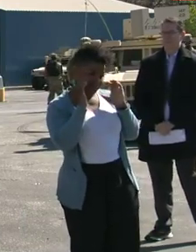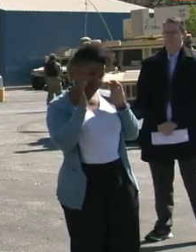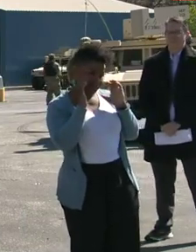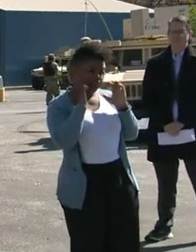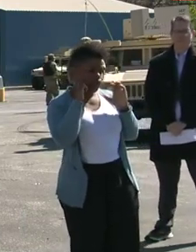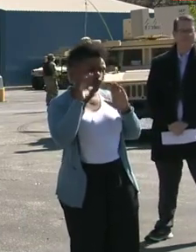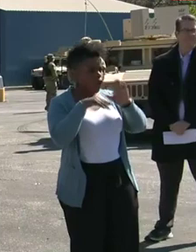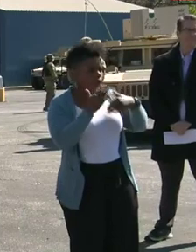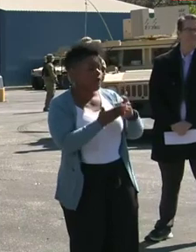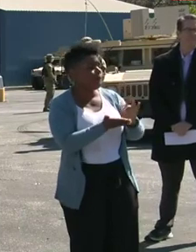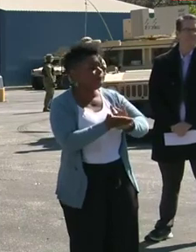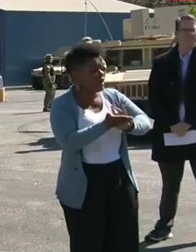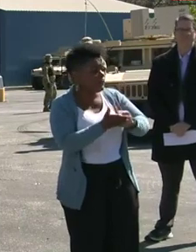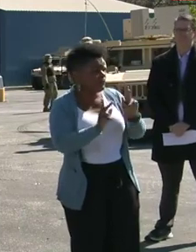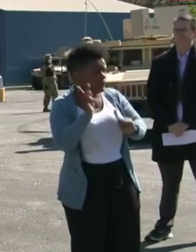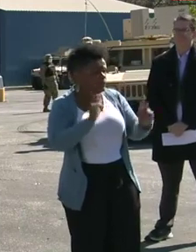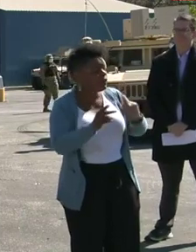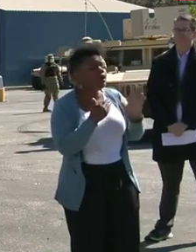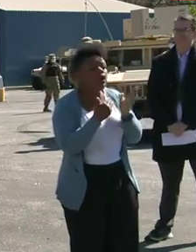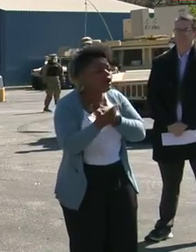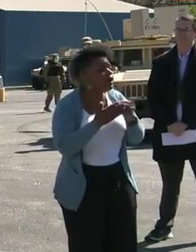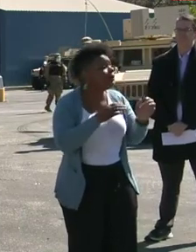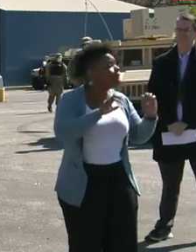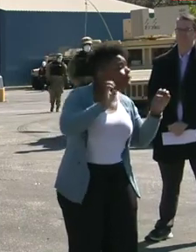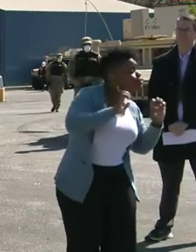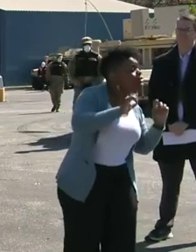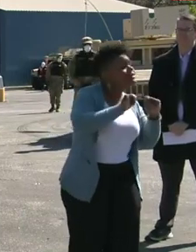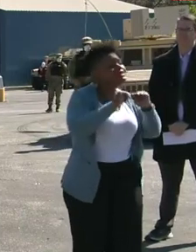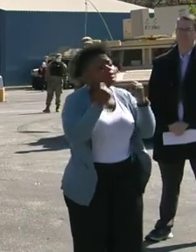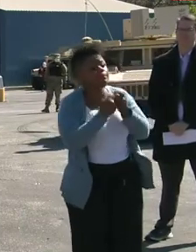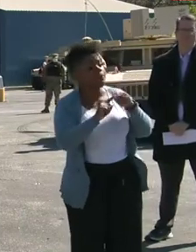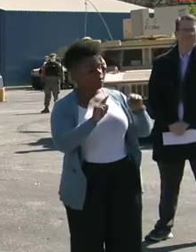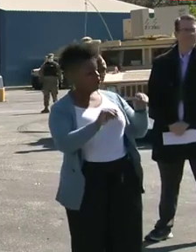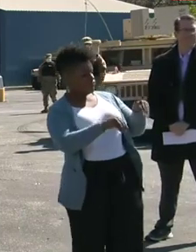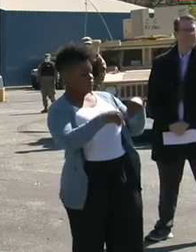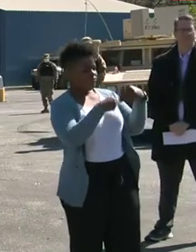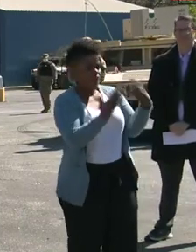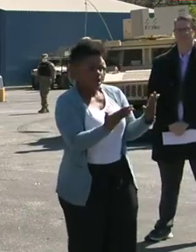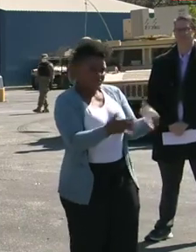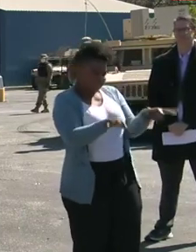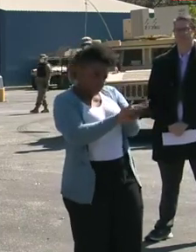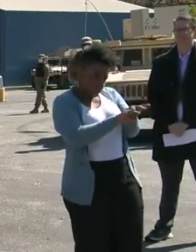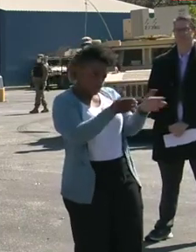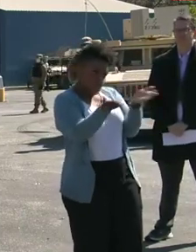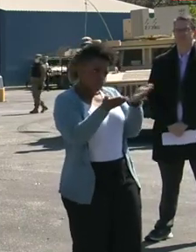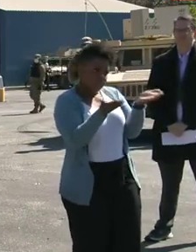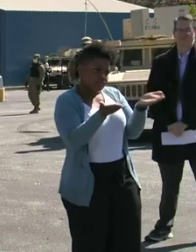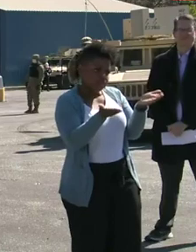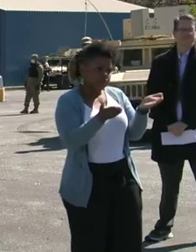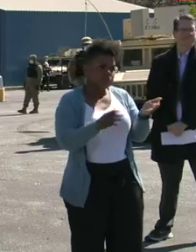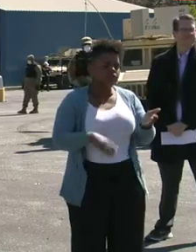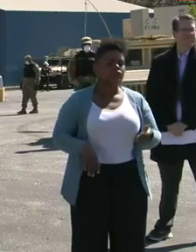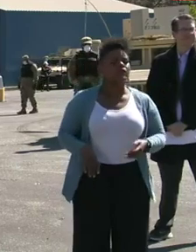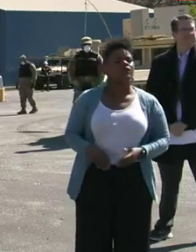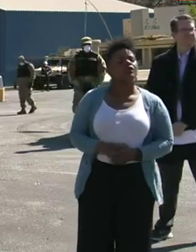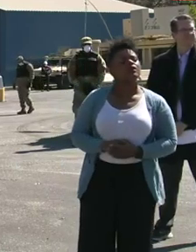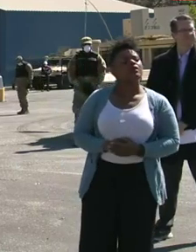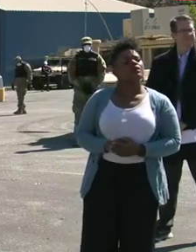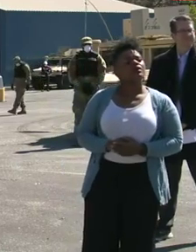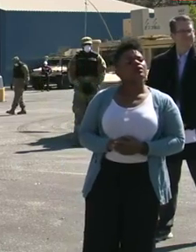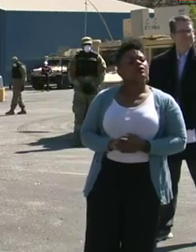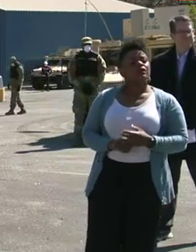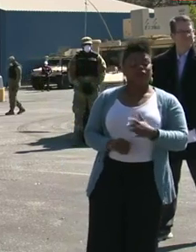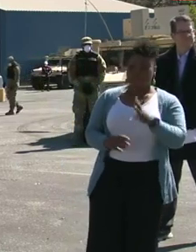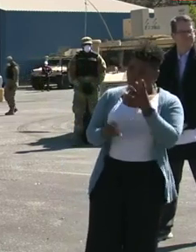if they're first responders, but if they're providing essential services. Of course, they're saying that they're in a contained